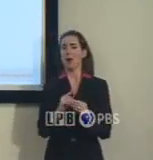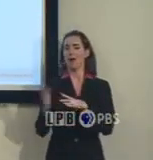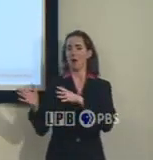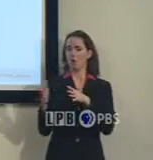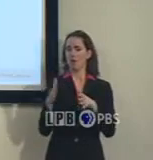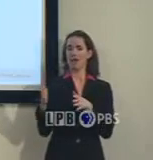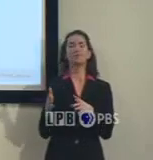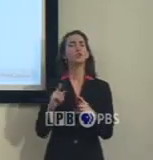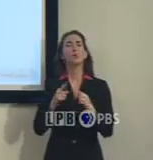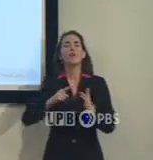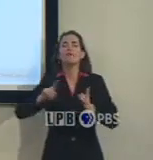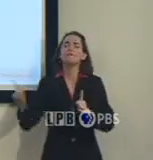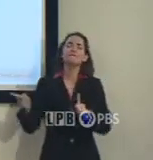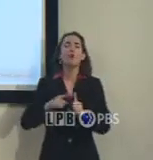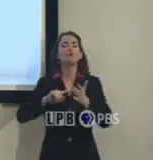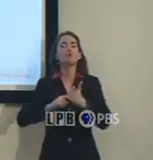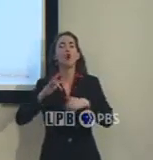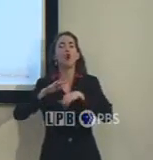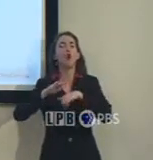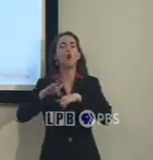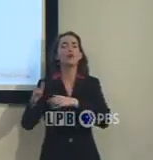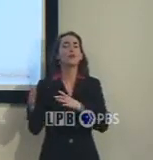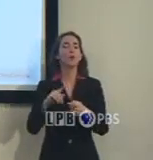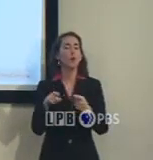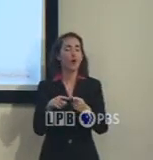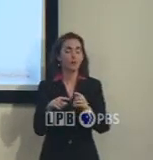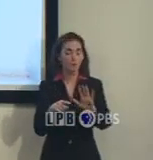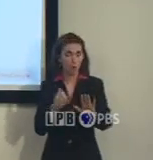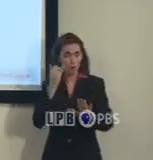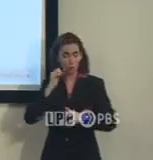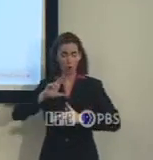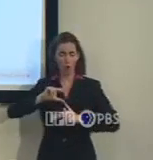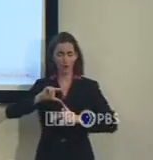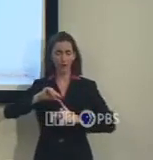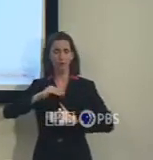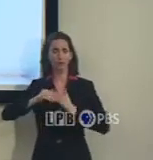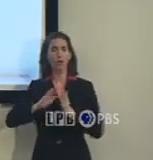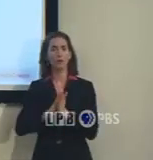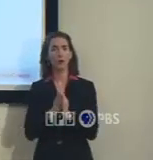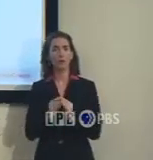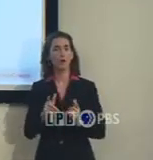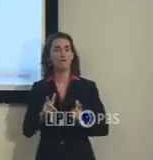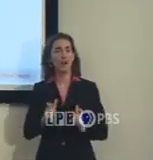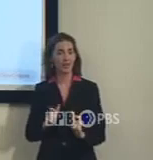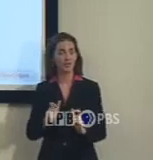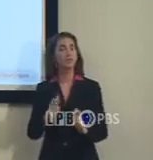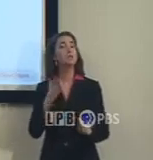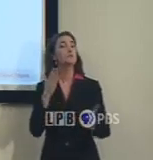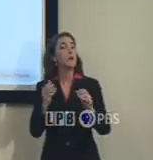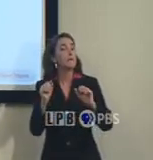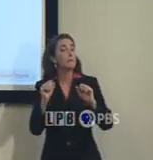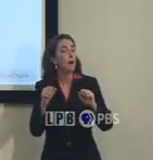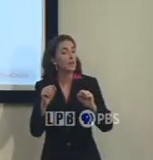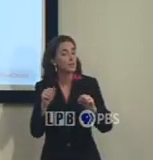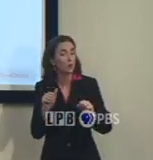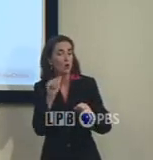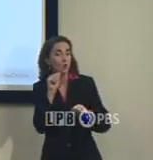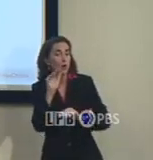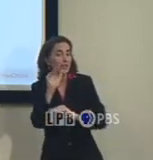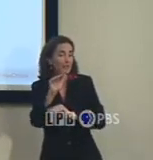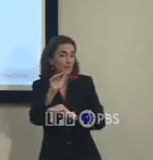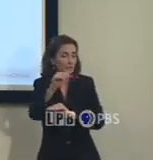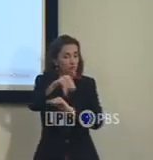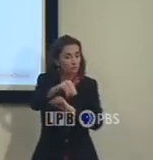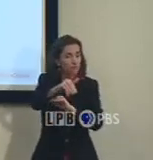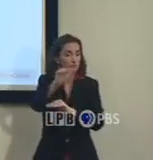these winds. Now, if this storm were to speed up just a little bit, it's possible that sometime later tomorrow evening, the first signs of the tropical